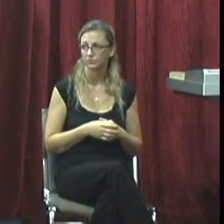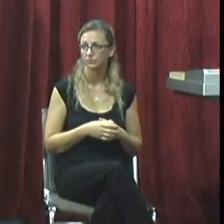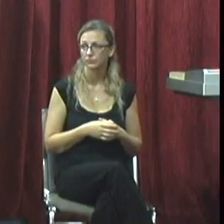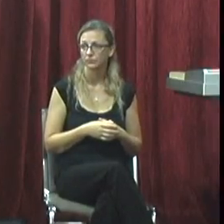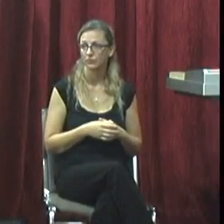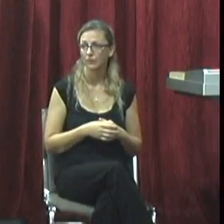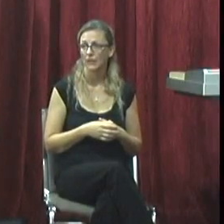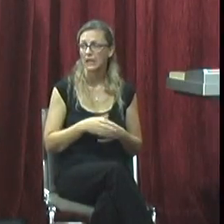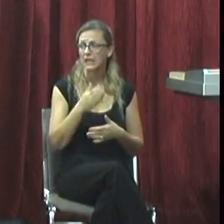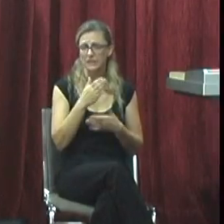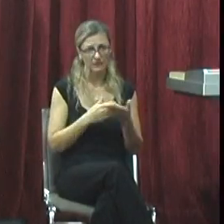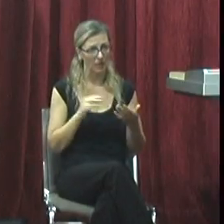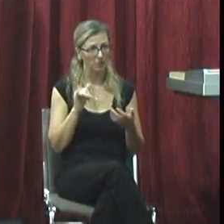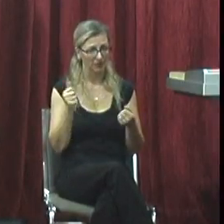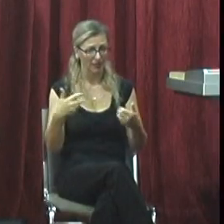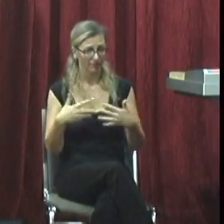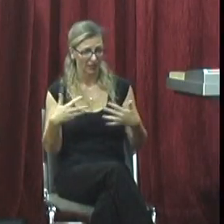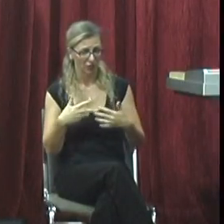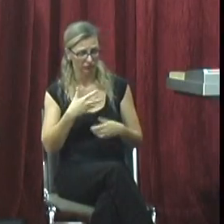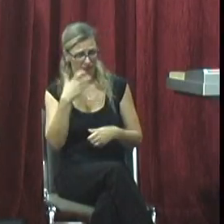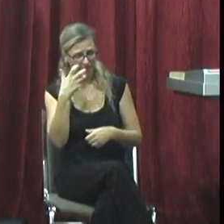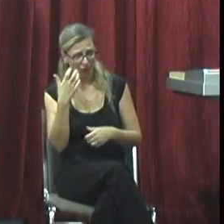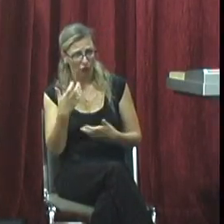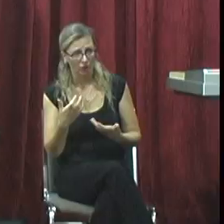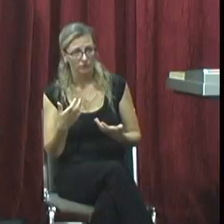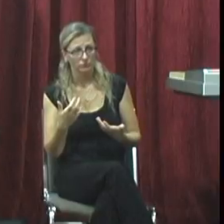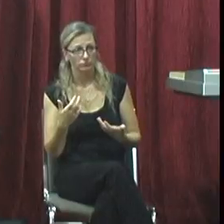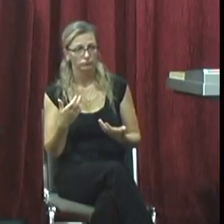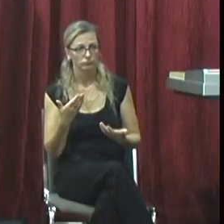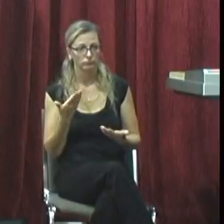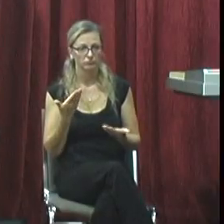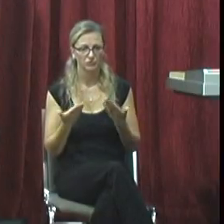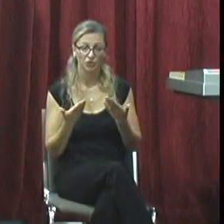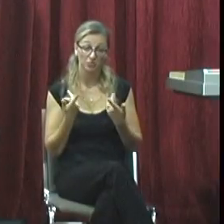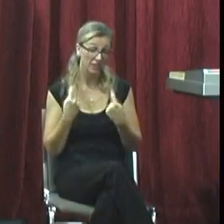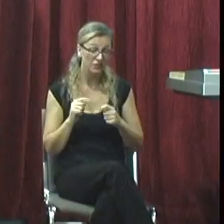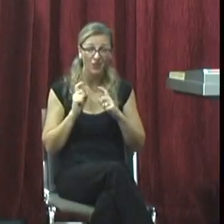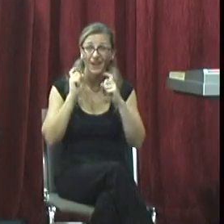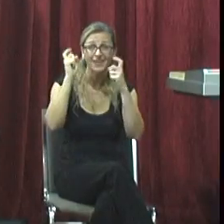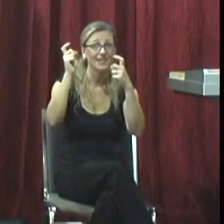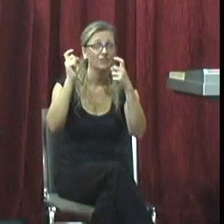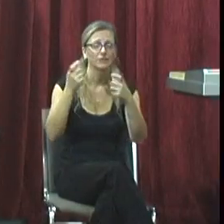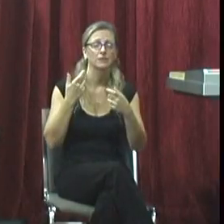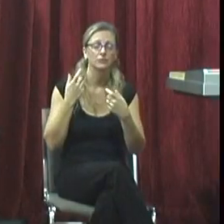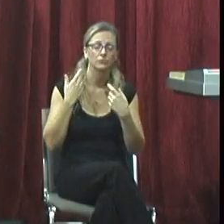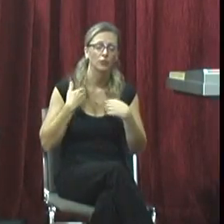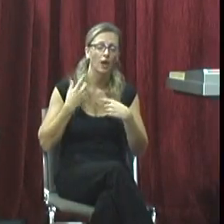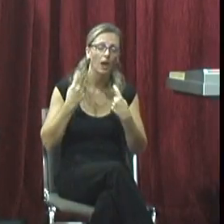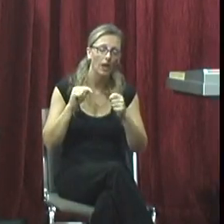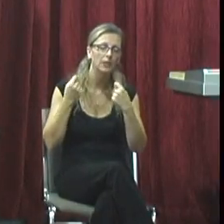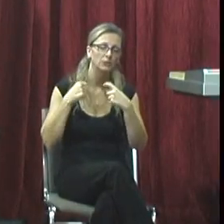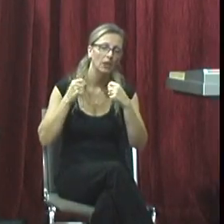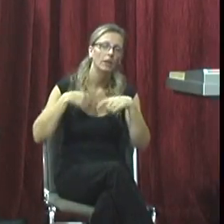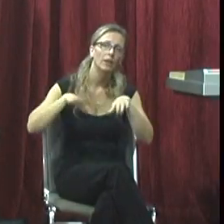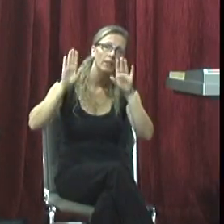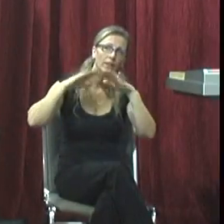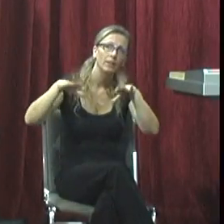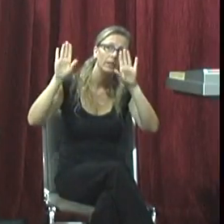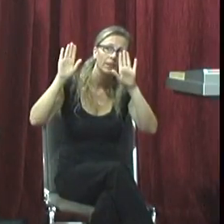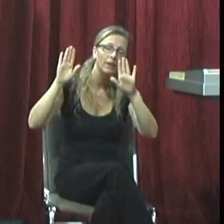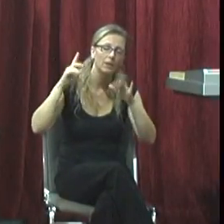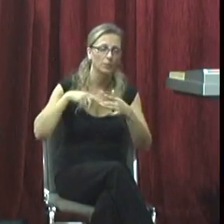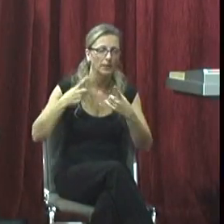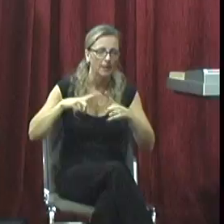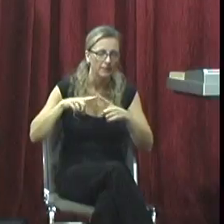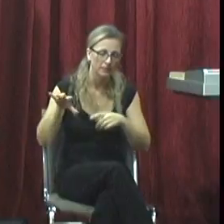Some, like fears and anger, you may have even tried to give to God. And what happens? You take